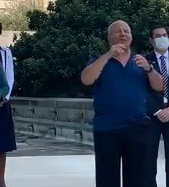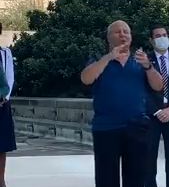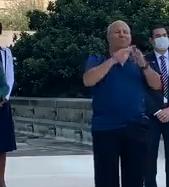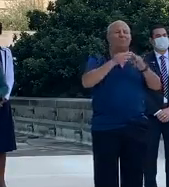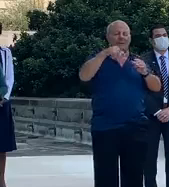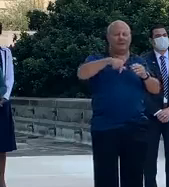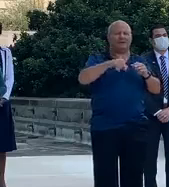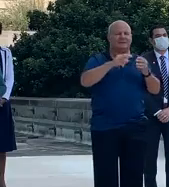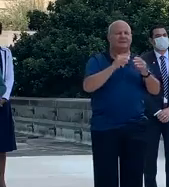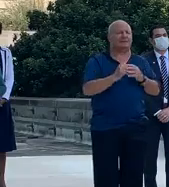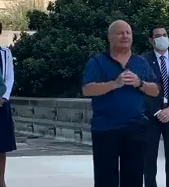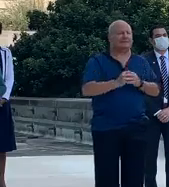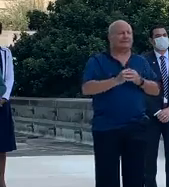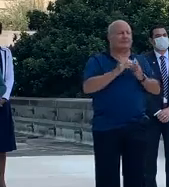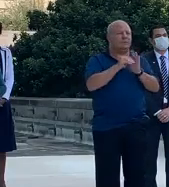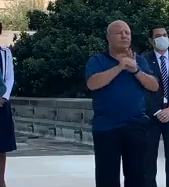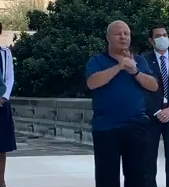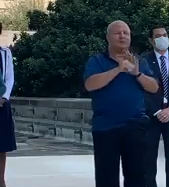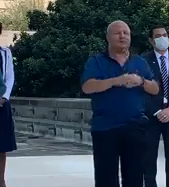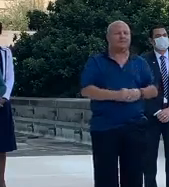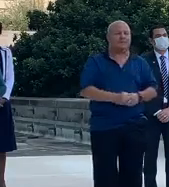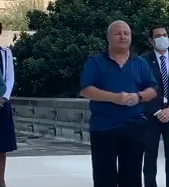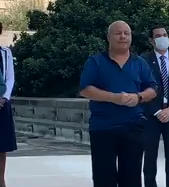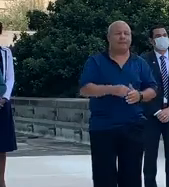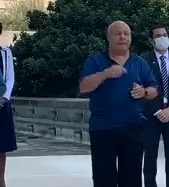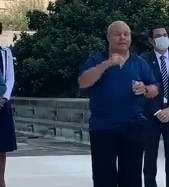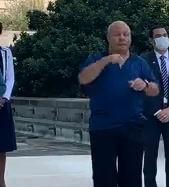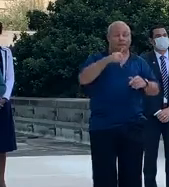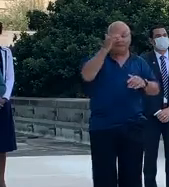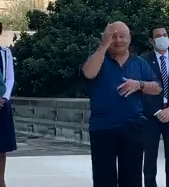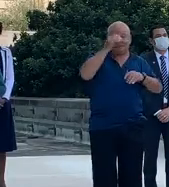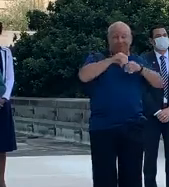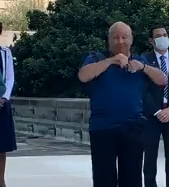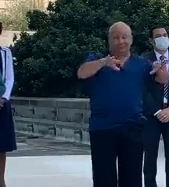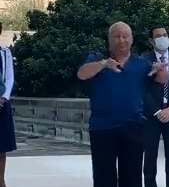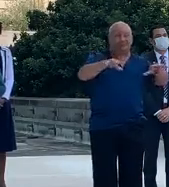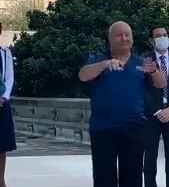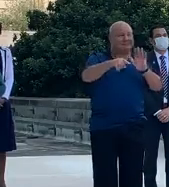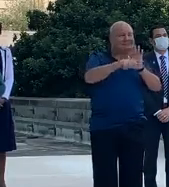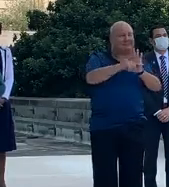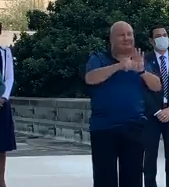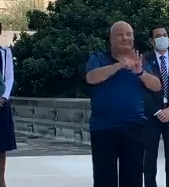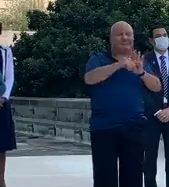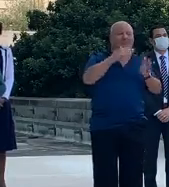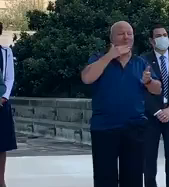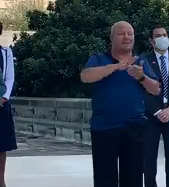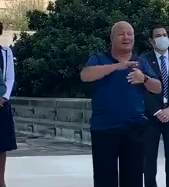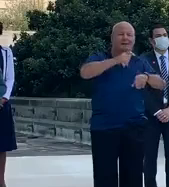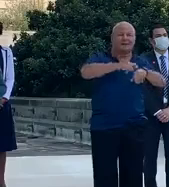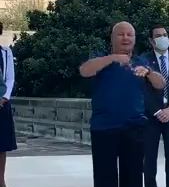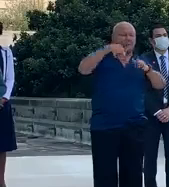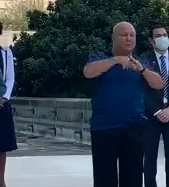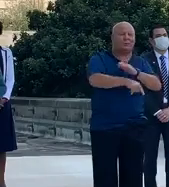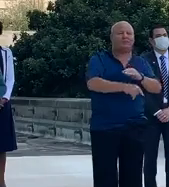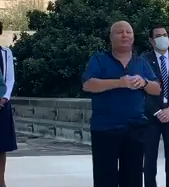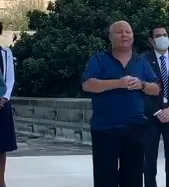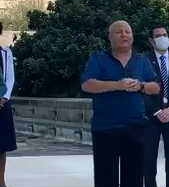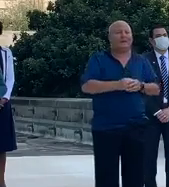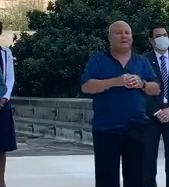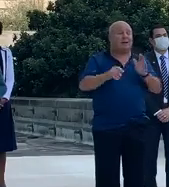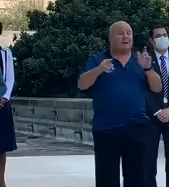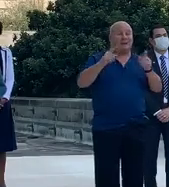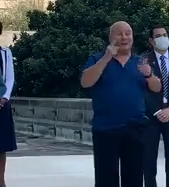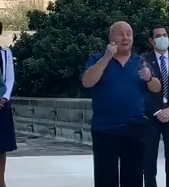As I mentioned that this pandemic hit us at a deficit, and we learned earlier on that it